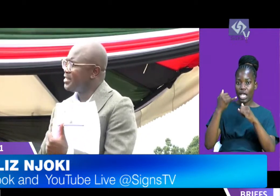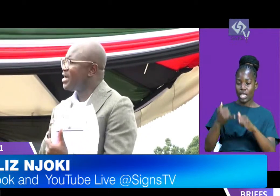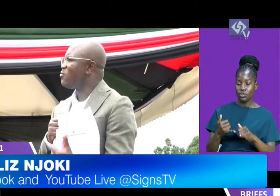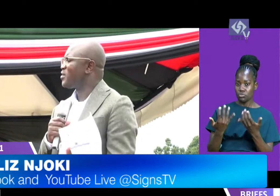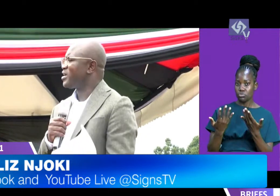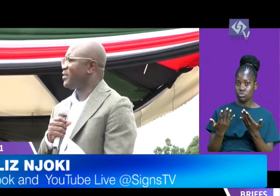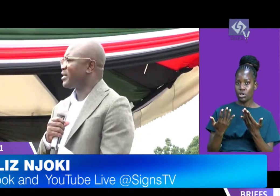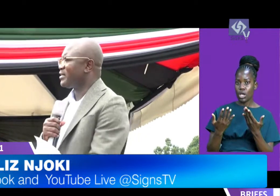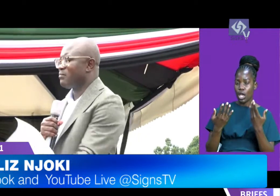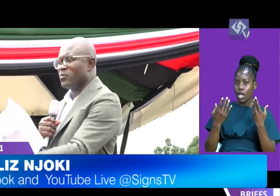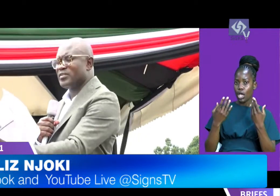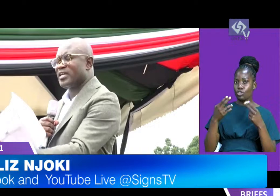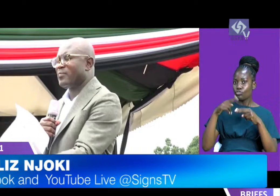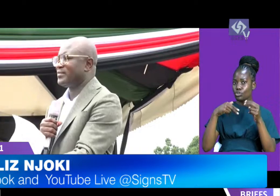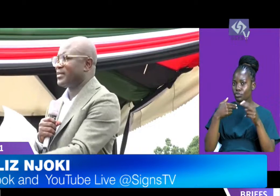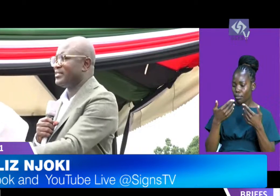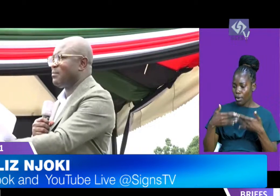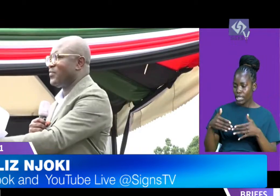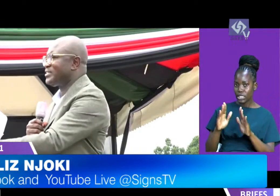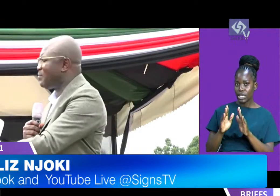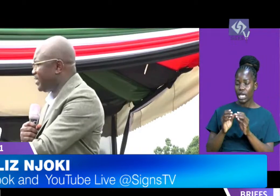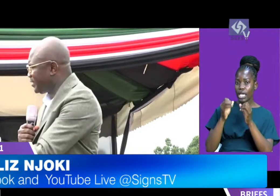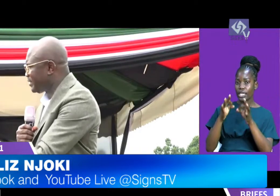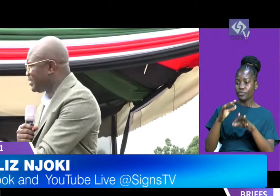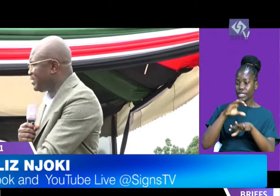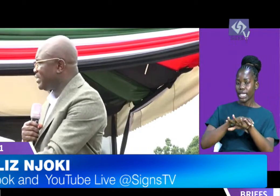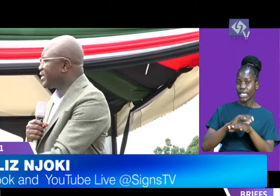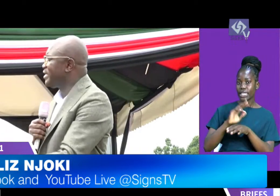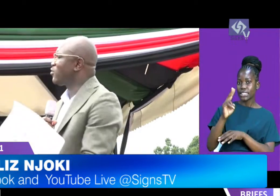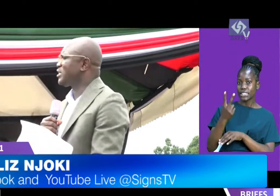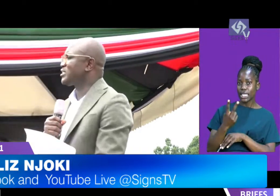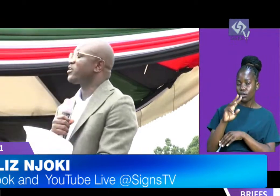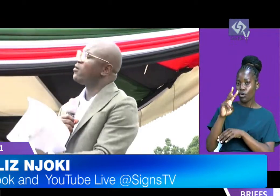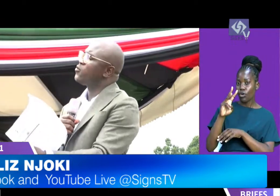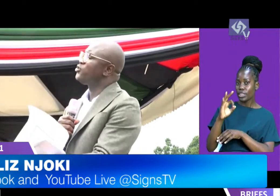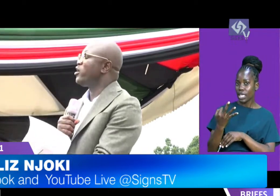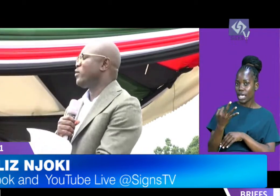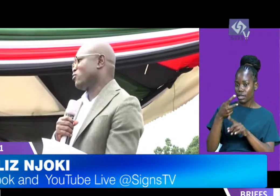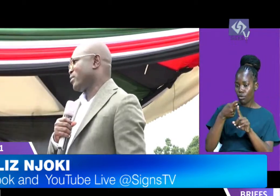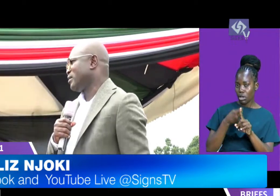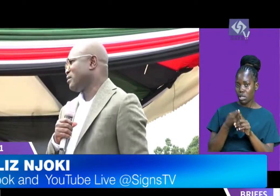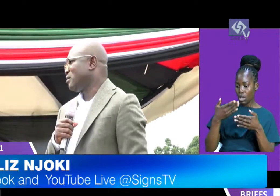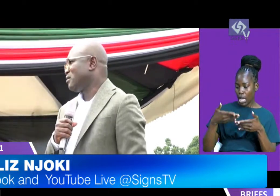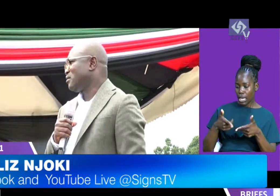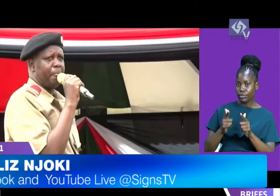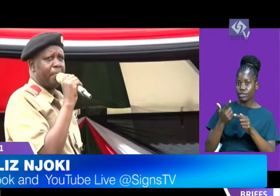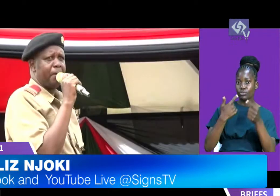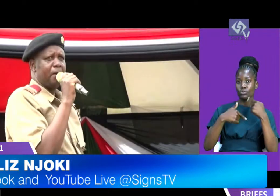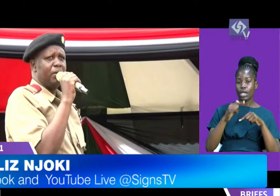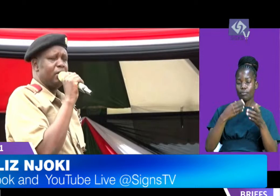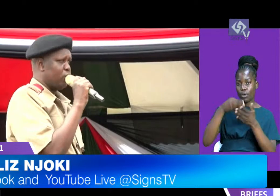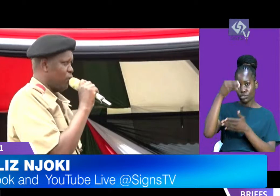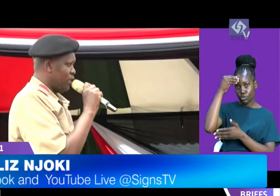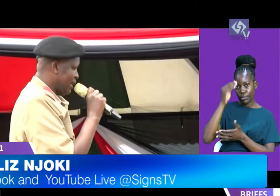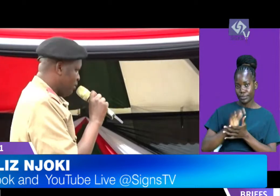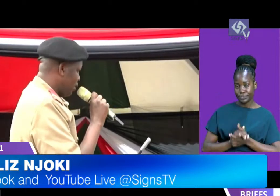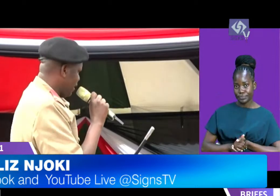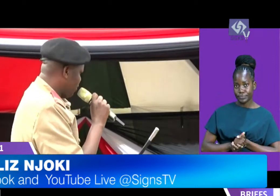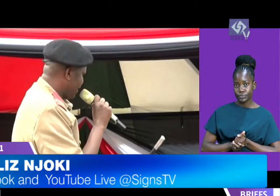nayo. Mzazi akipata second term, third term alete. Lakini for sasa wacha wakuje shule wasome. Watoto wote ambao walikuwa